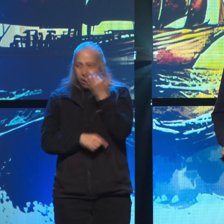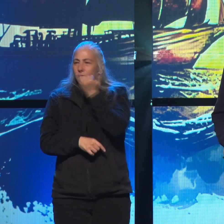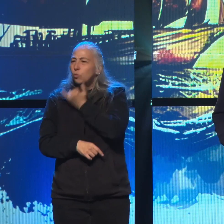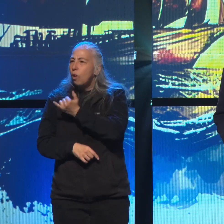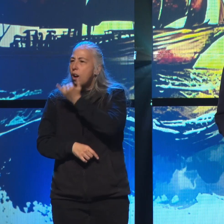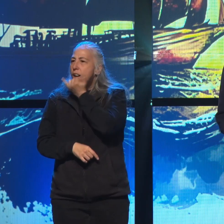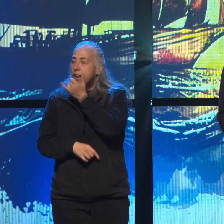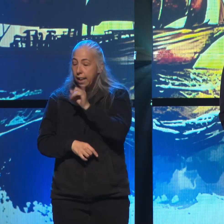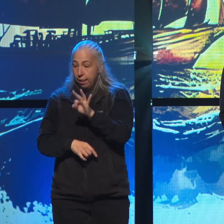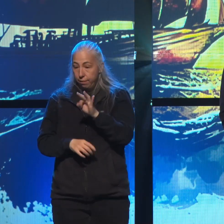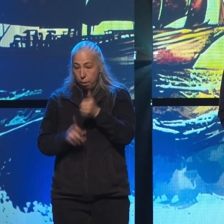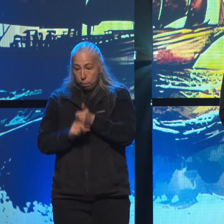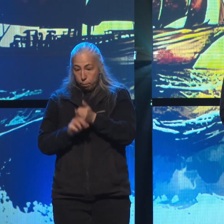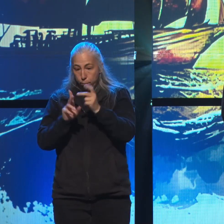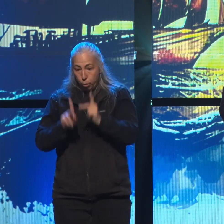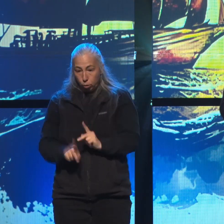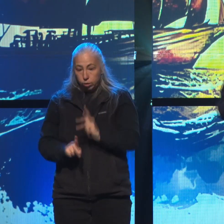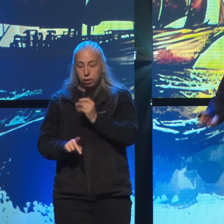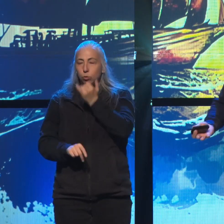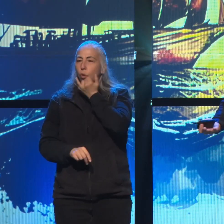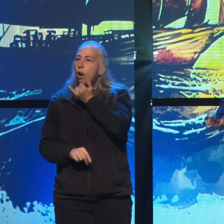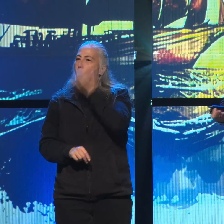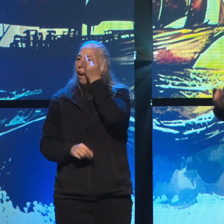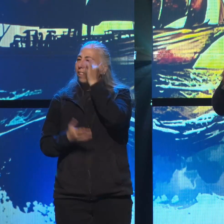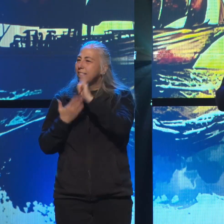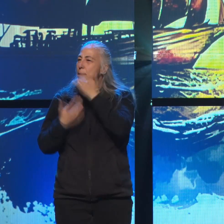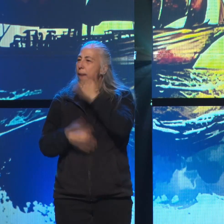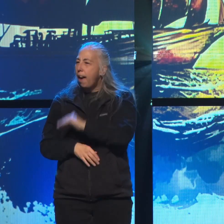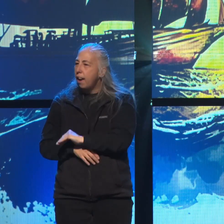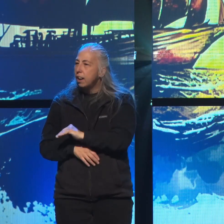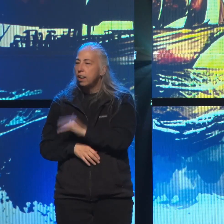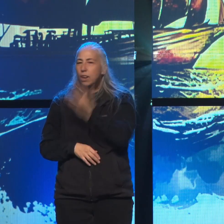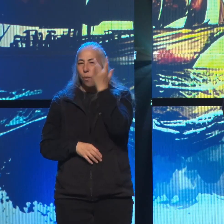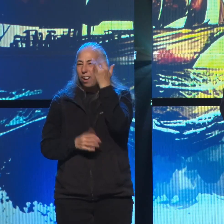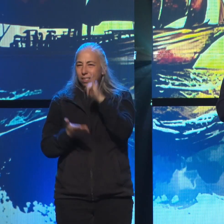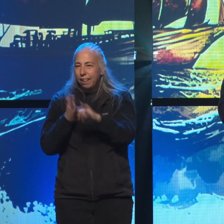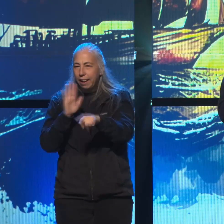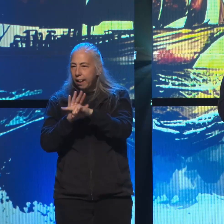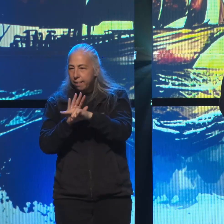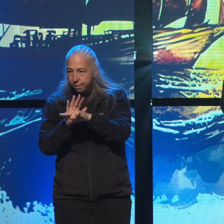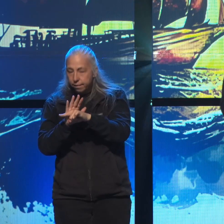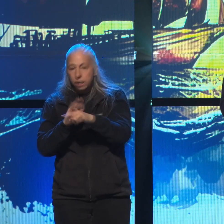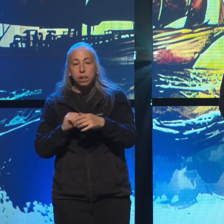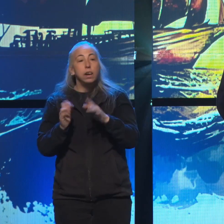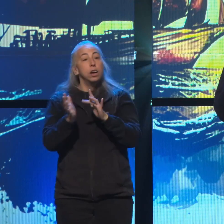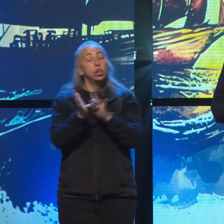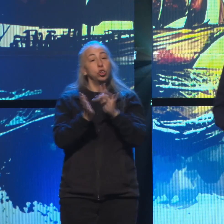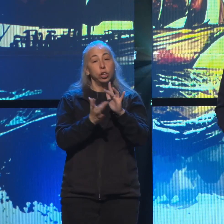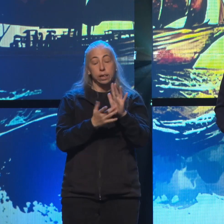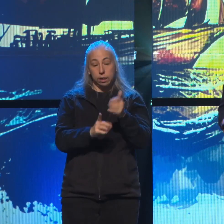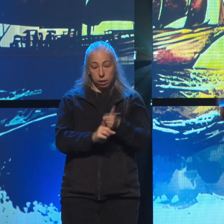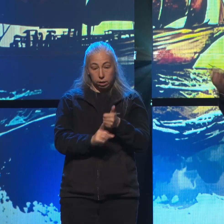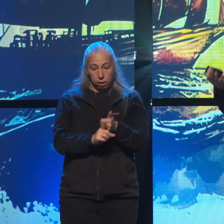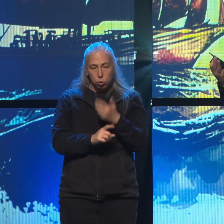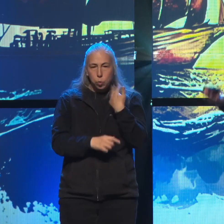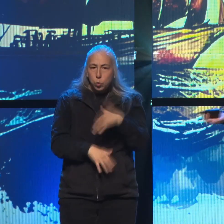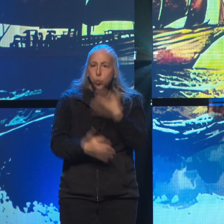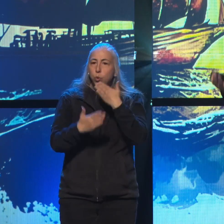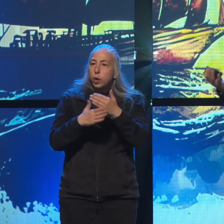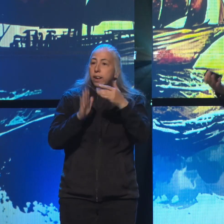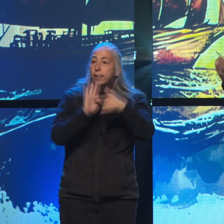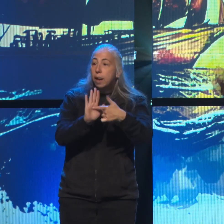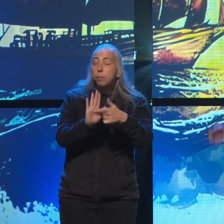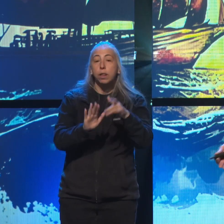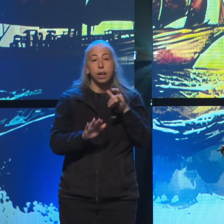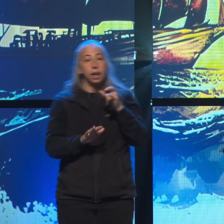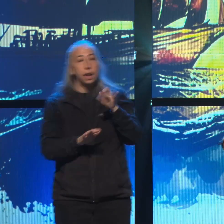Why would being wrong like a negative thing? What we see is in Jesus is this powerful example of when you are